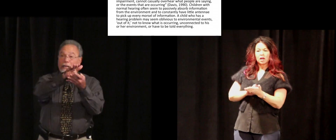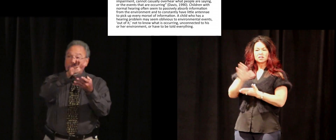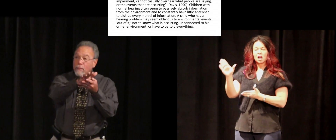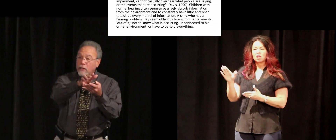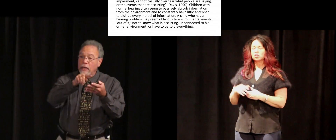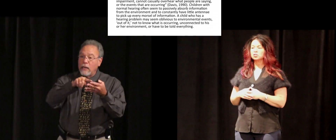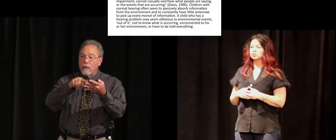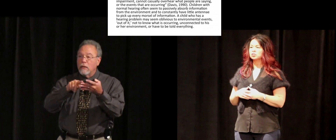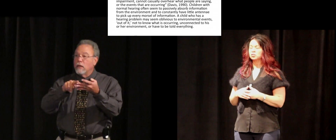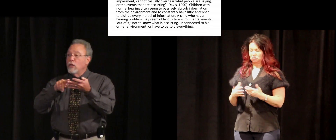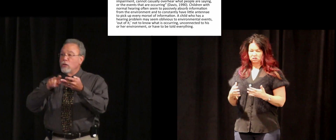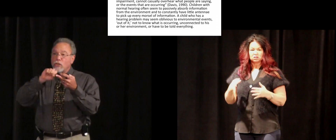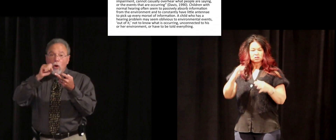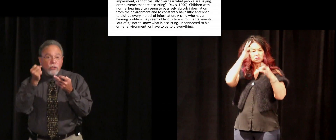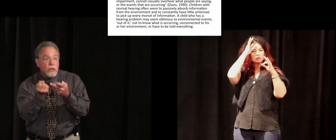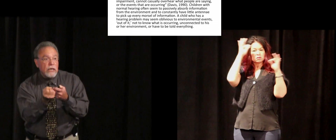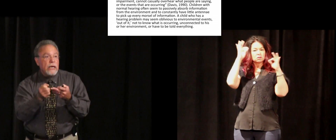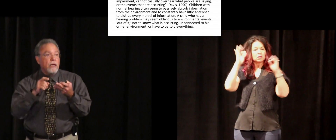Trust.